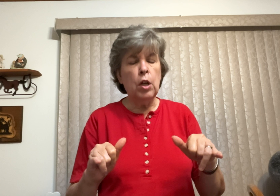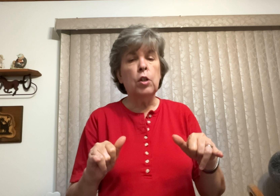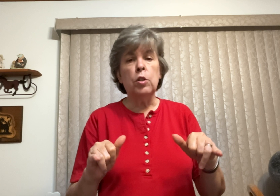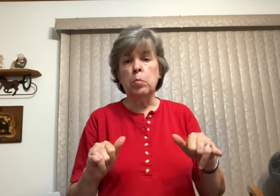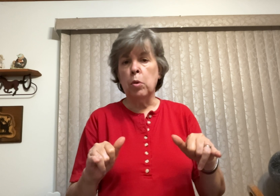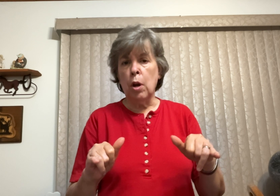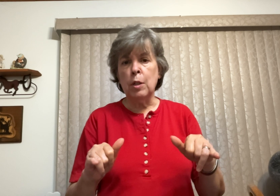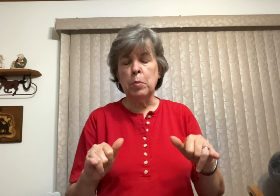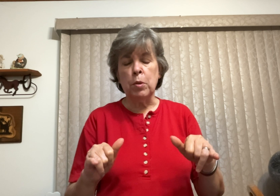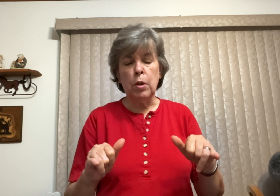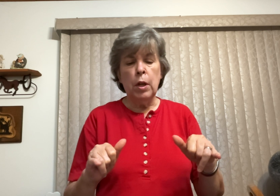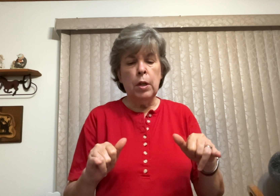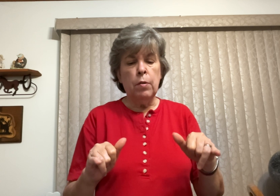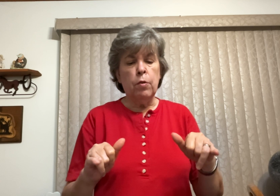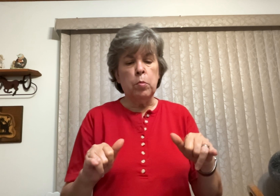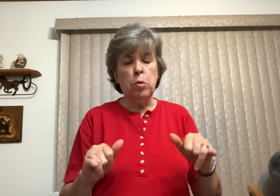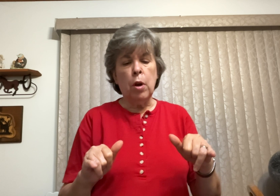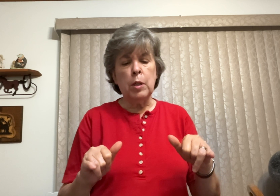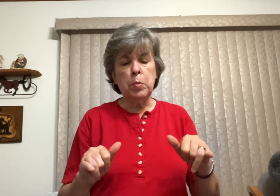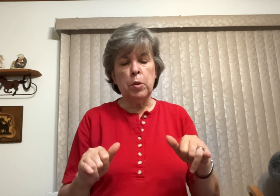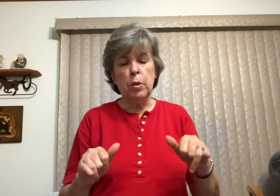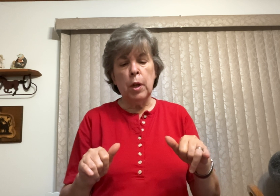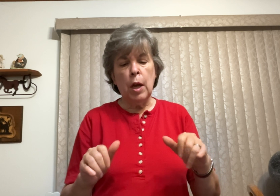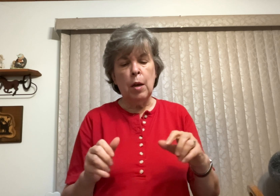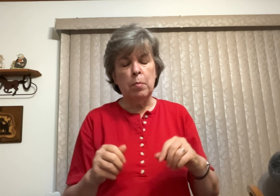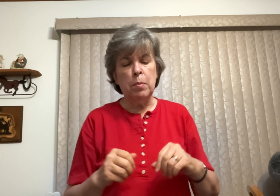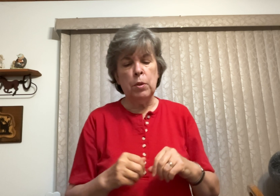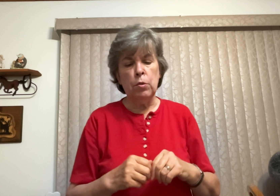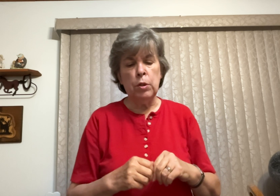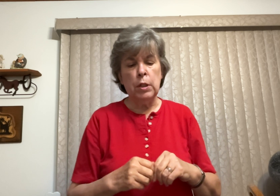to prosper. For prosper, I'm using